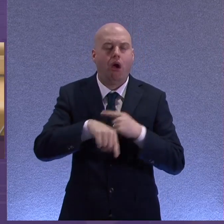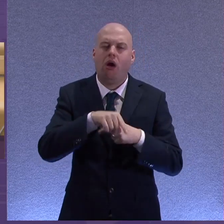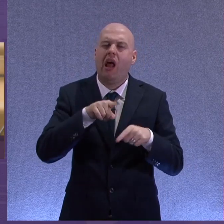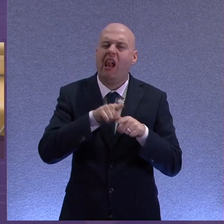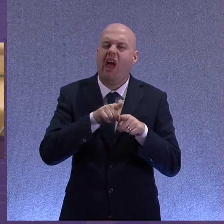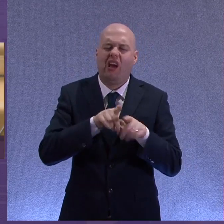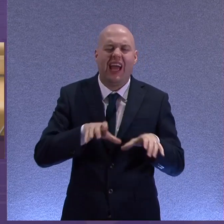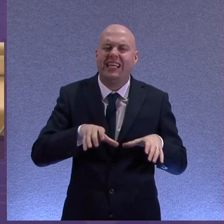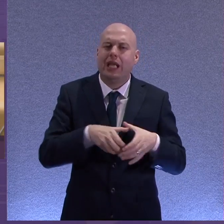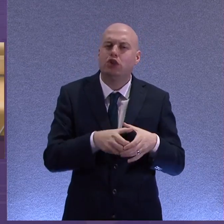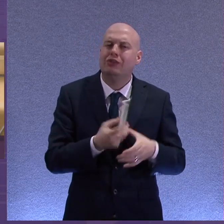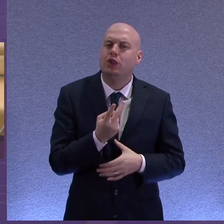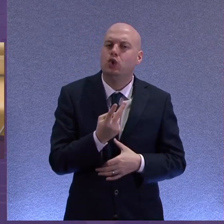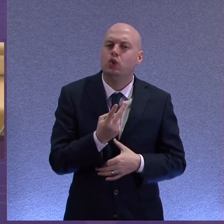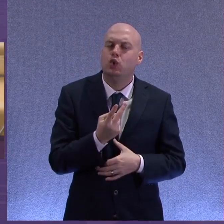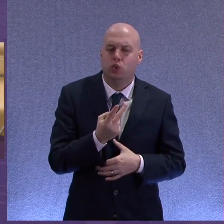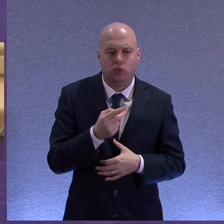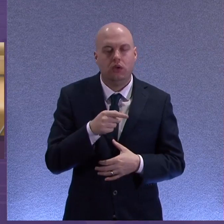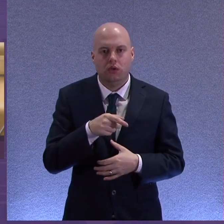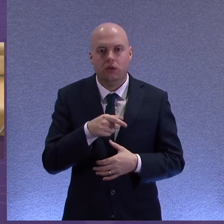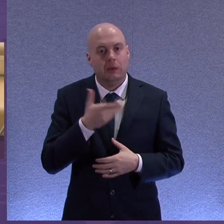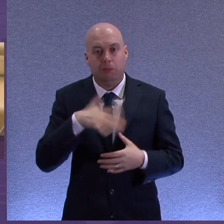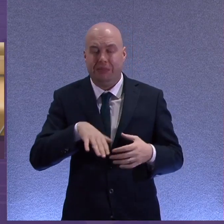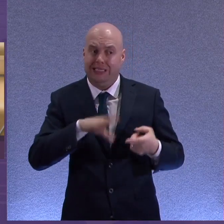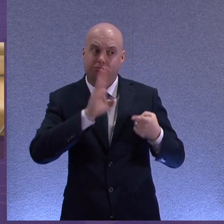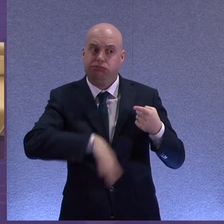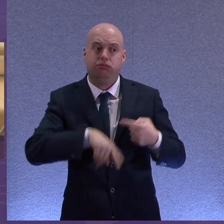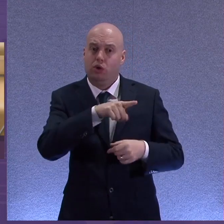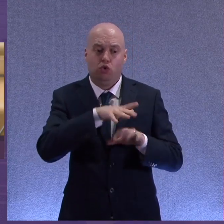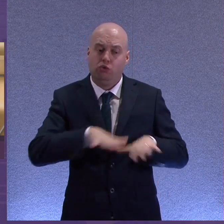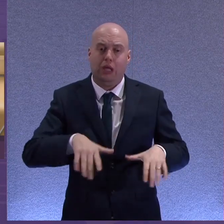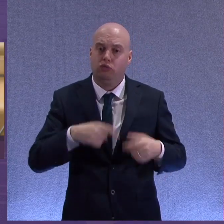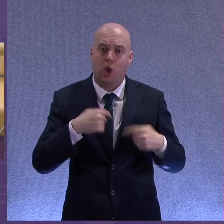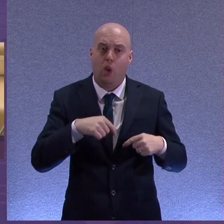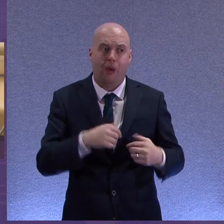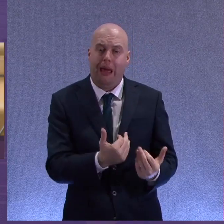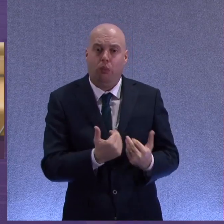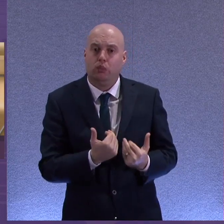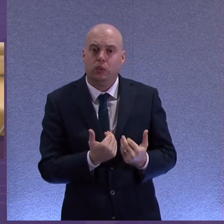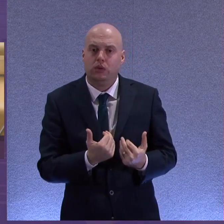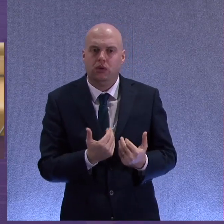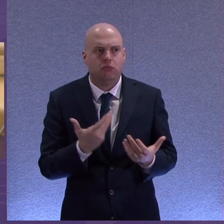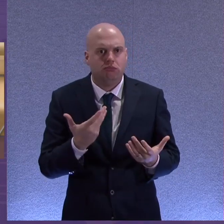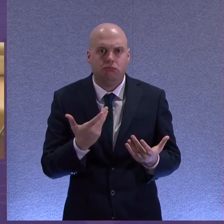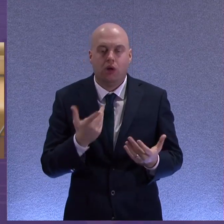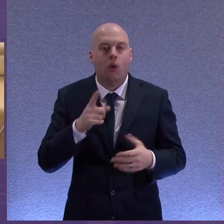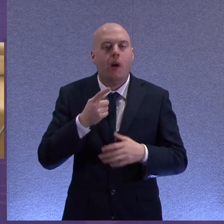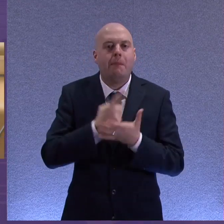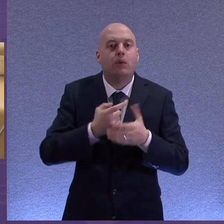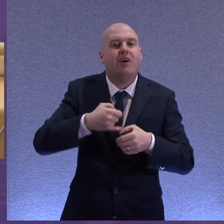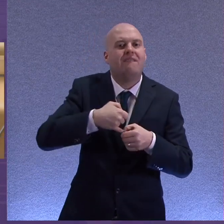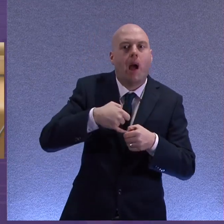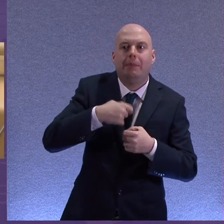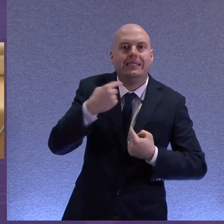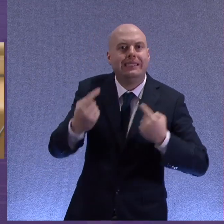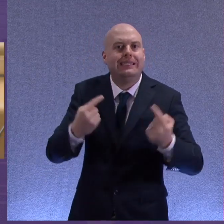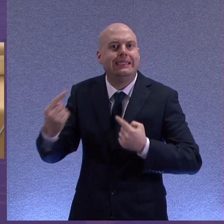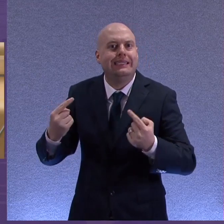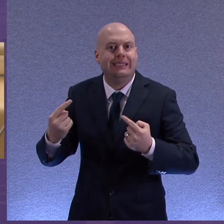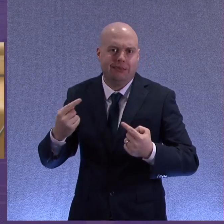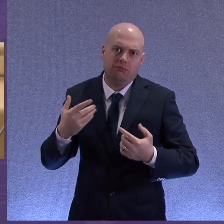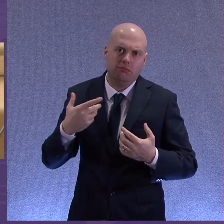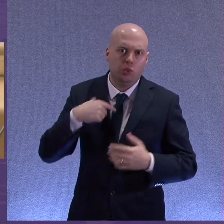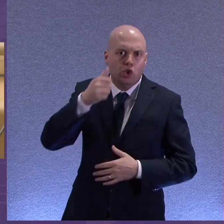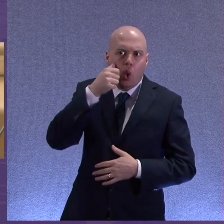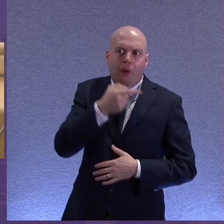their ability to do their job. Pharmacy and food retail workers who've been working really hard are defined by the Scottish Government as being